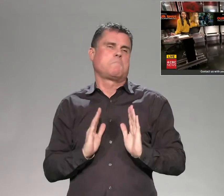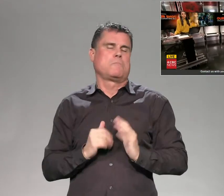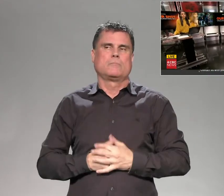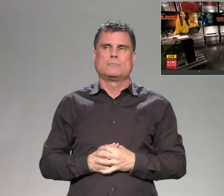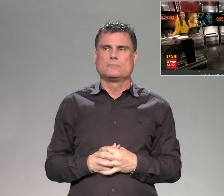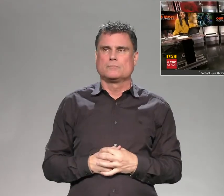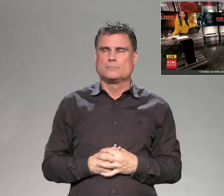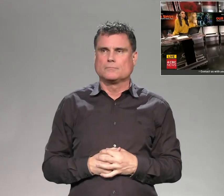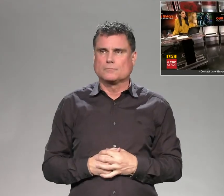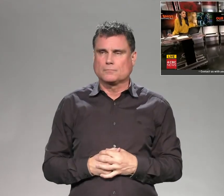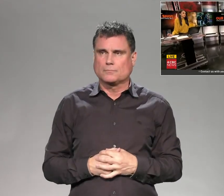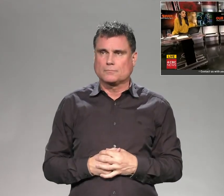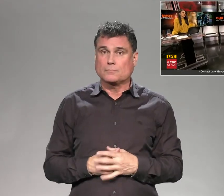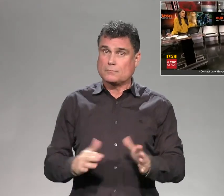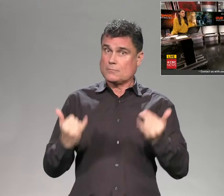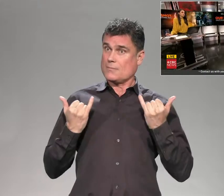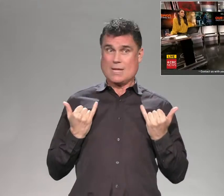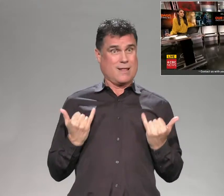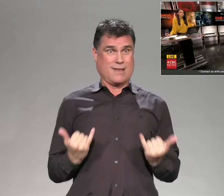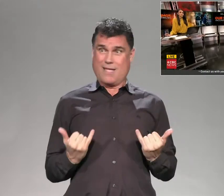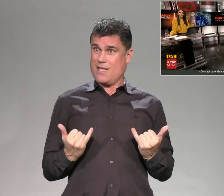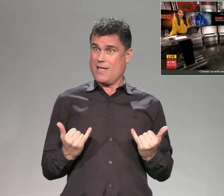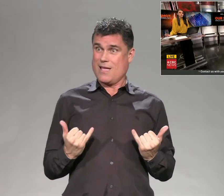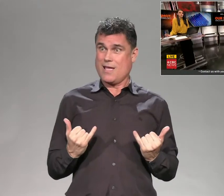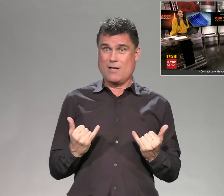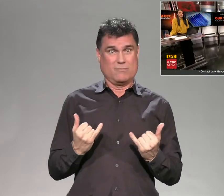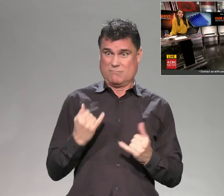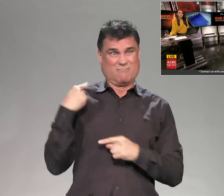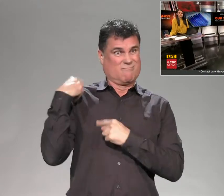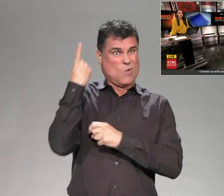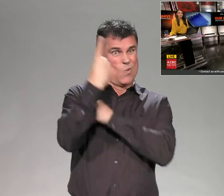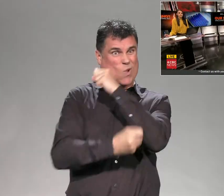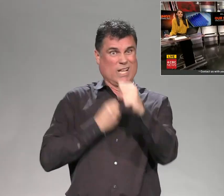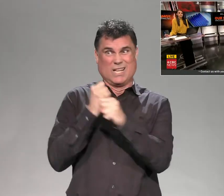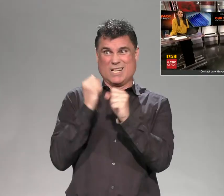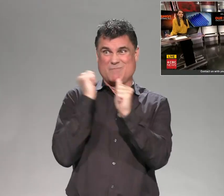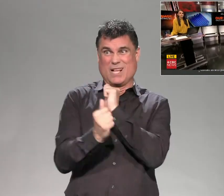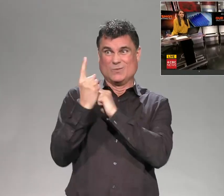Health Organization declared the COVID-19 a pandemic. And the disease has killed